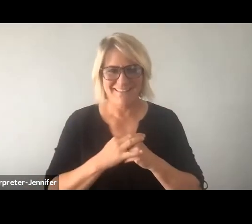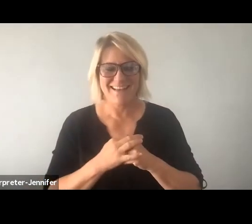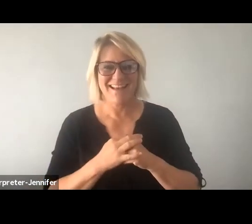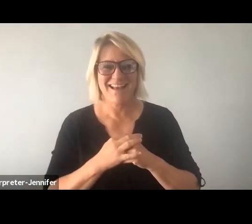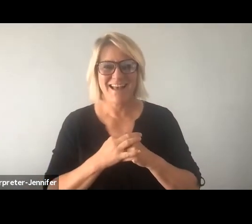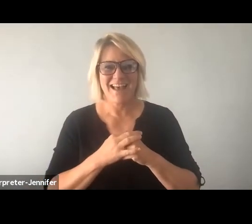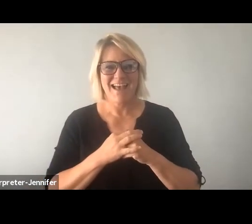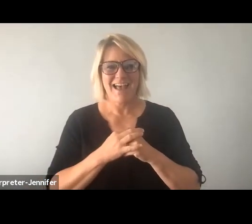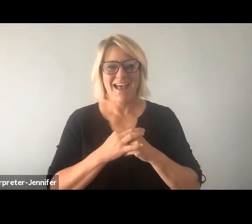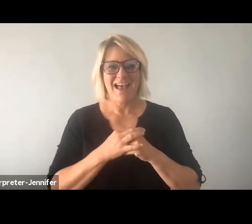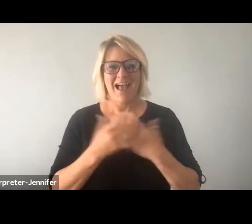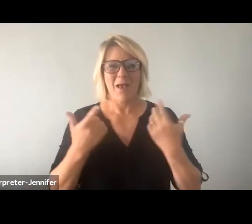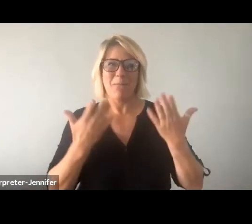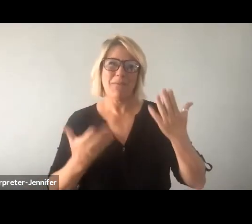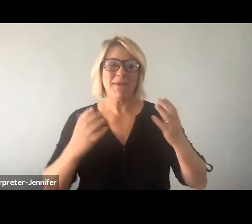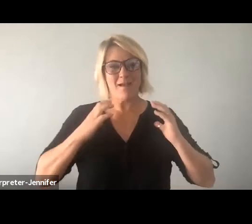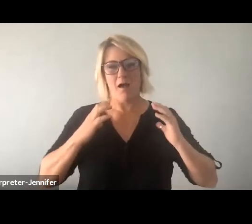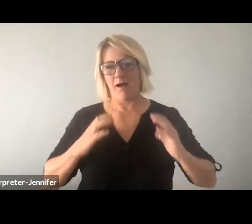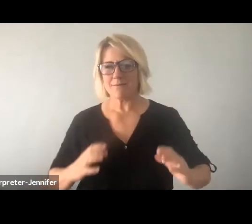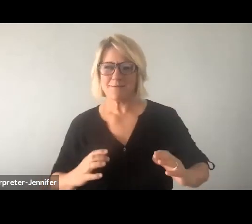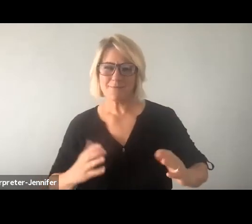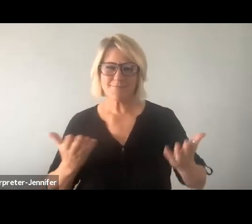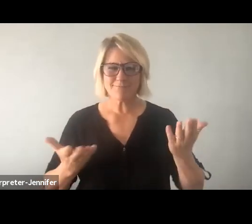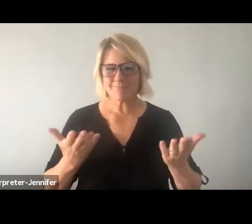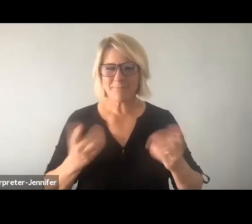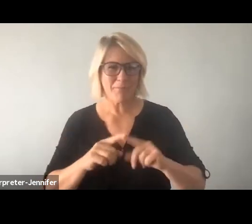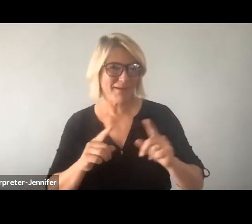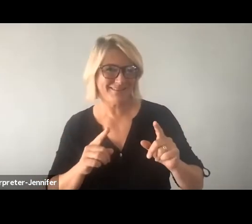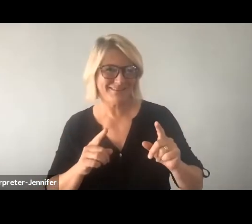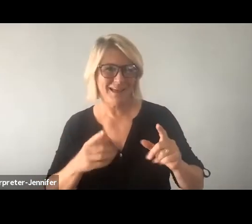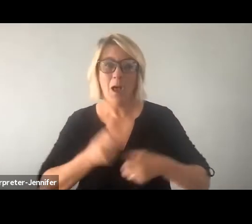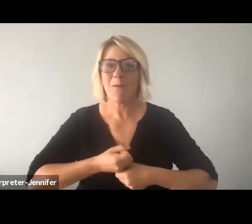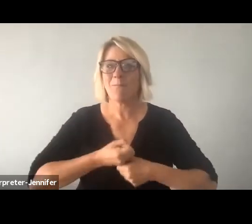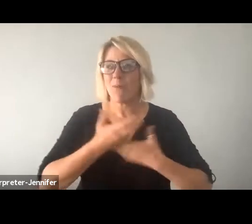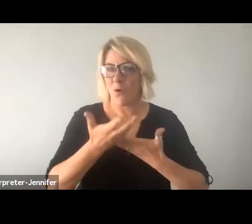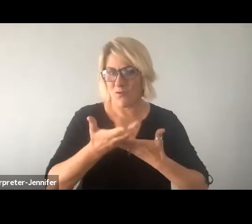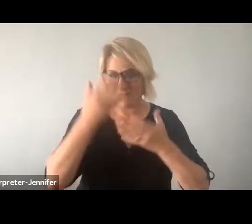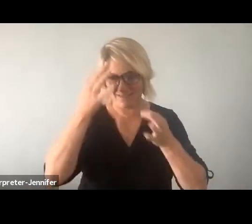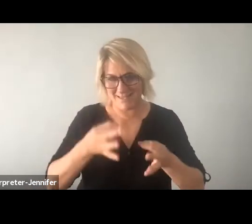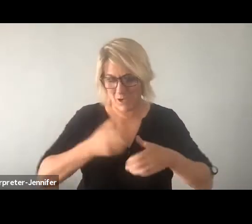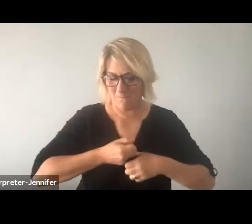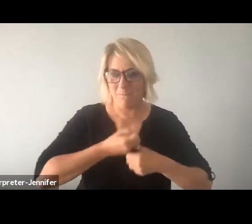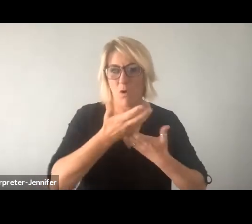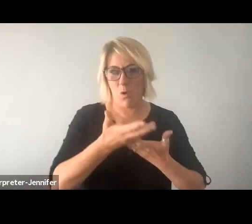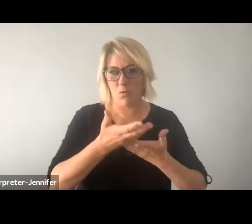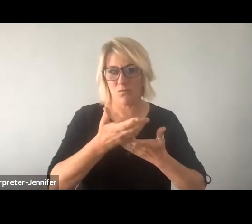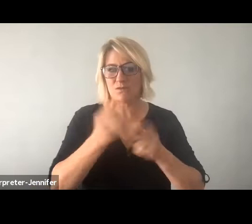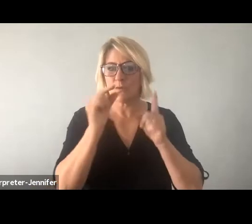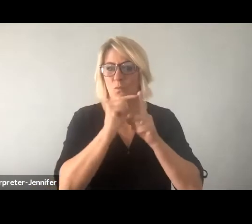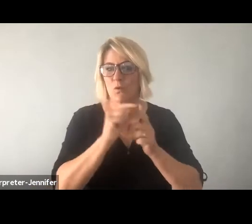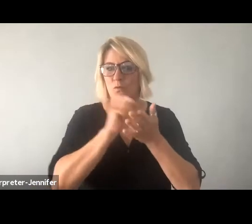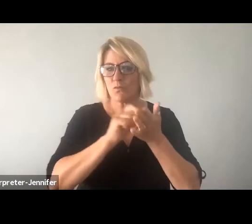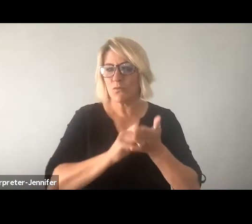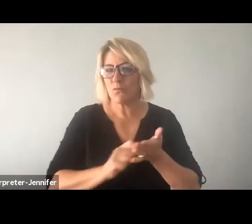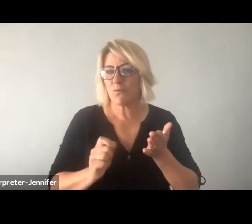Almost went with a costume to pull it off, but I want to do a poem, some written word, a little